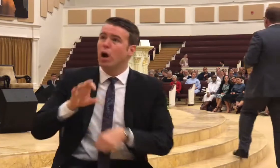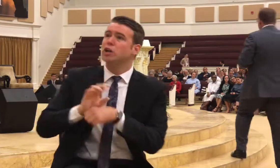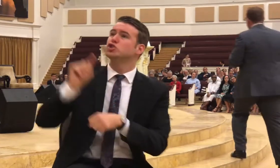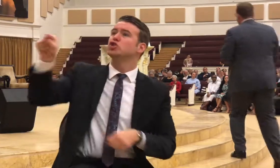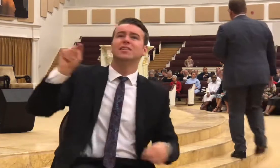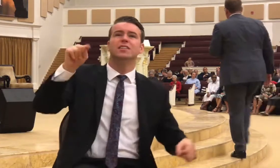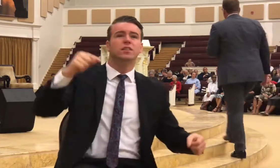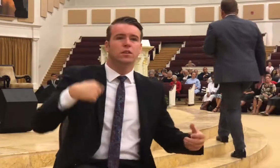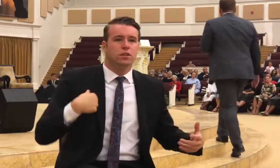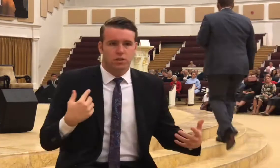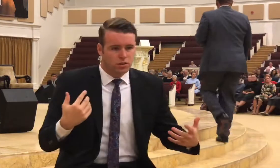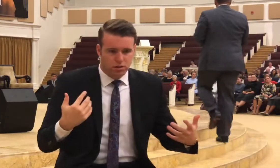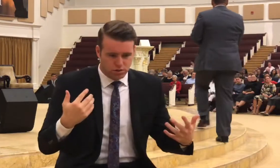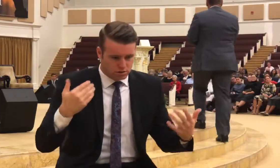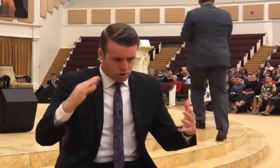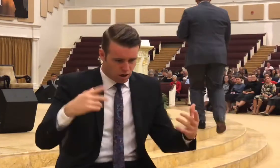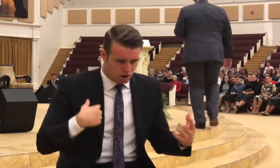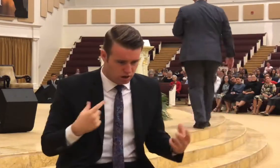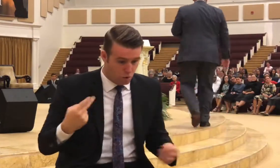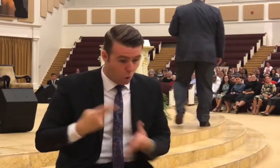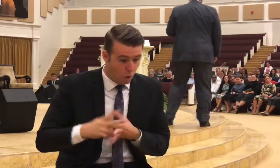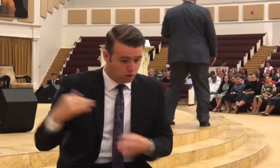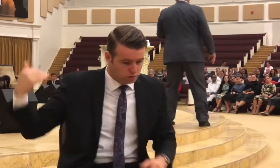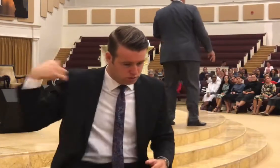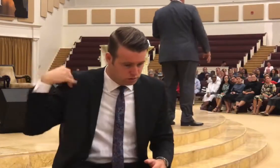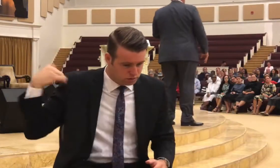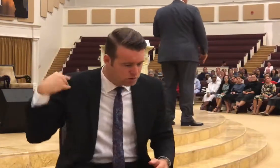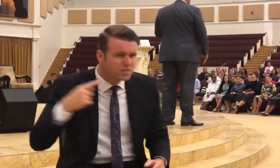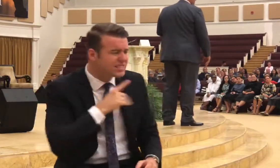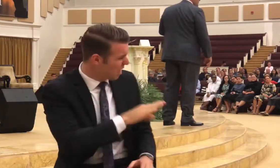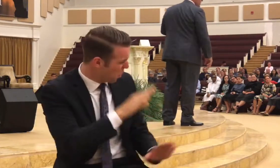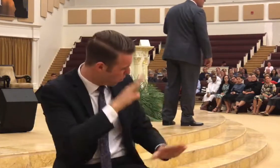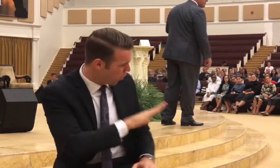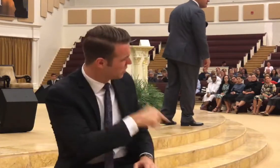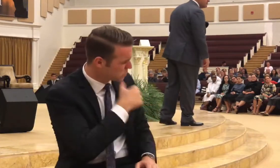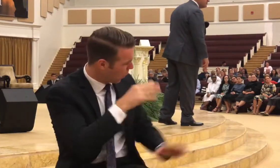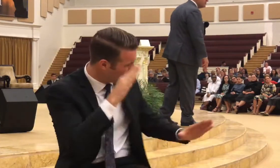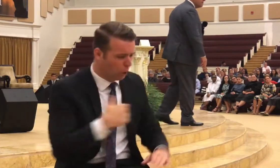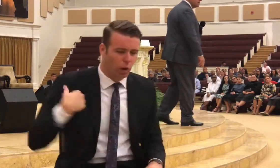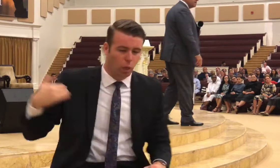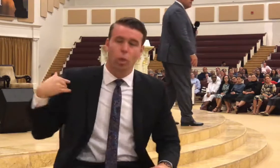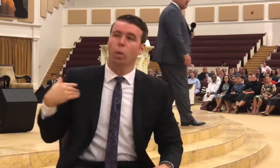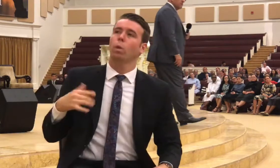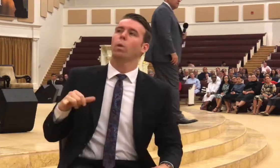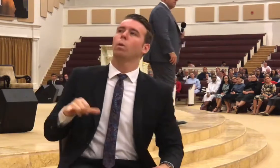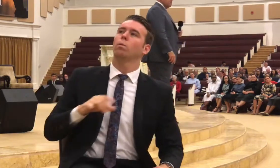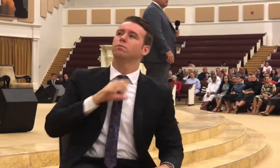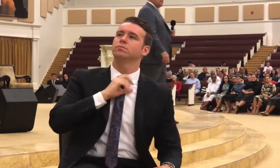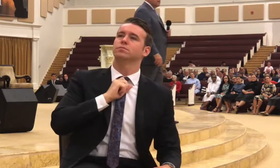And God, we're just trying. And the Holy Ghost told me, said, quit worrying about all that.